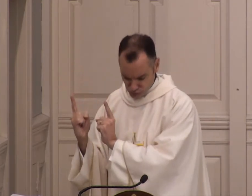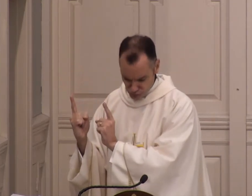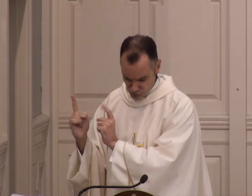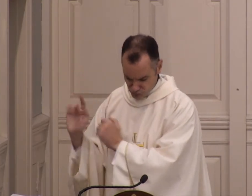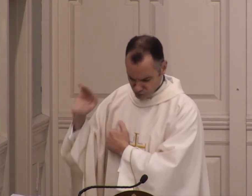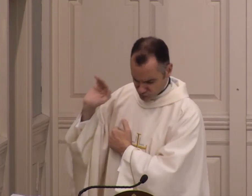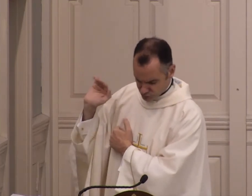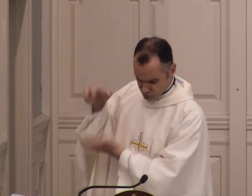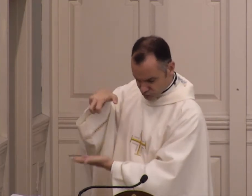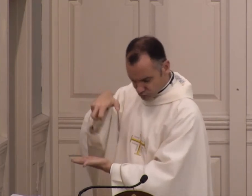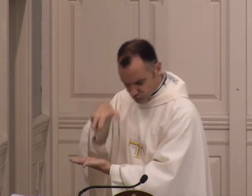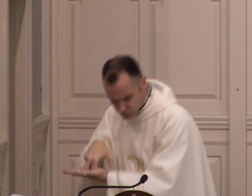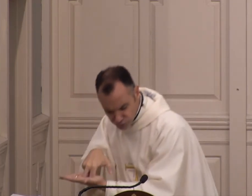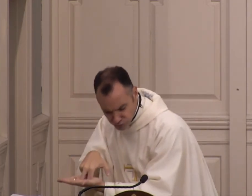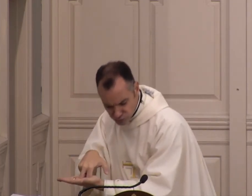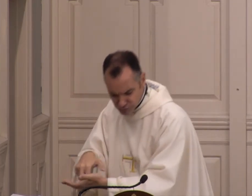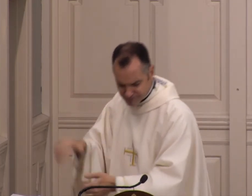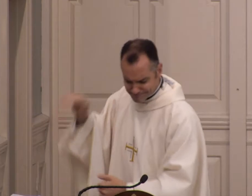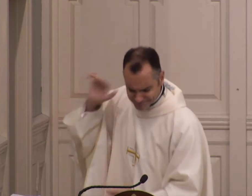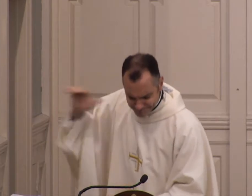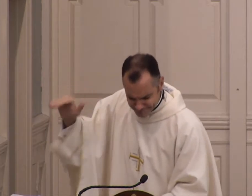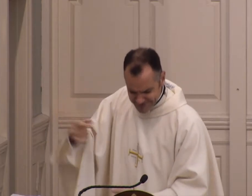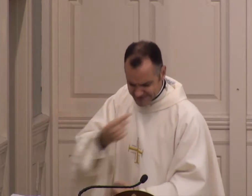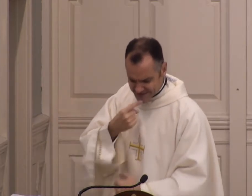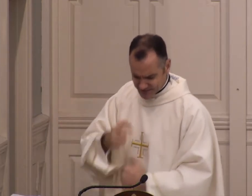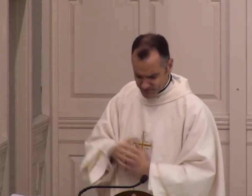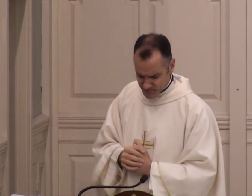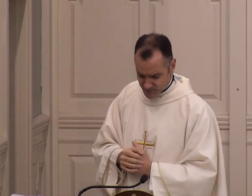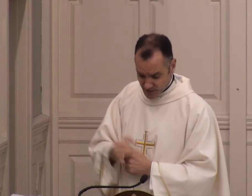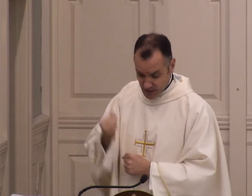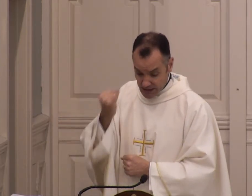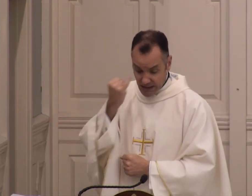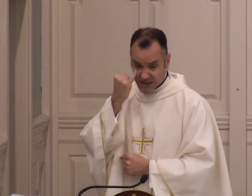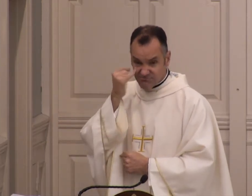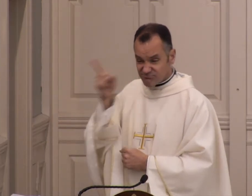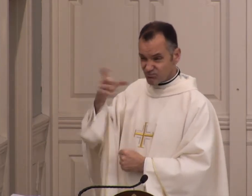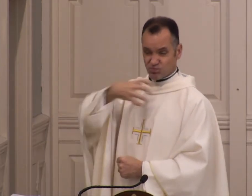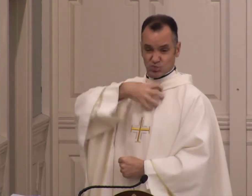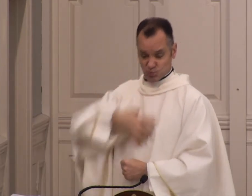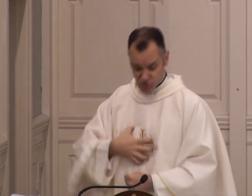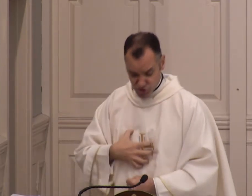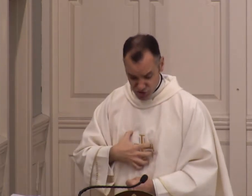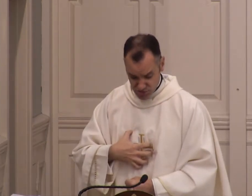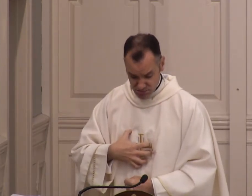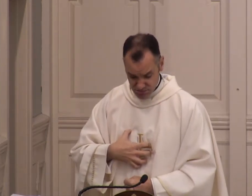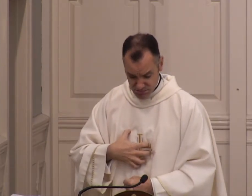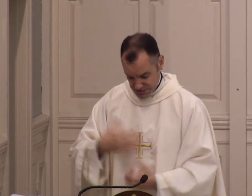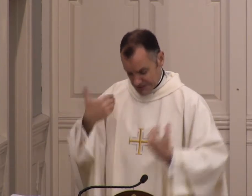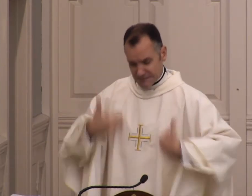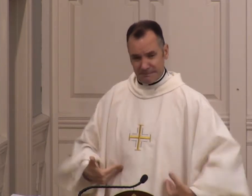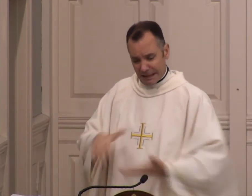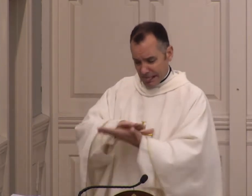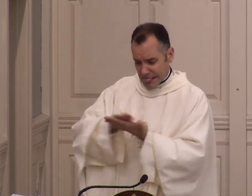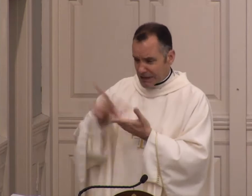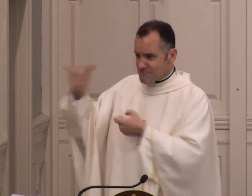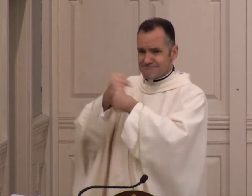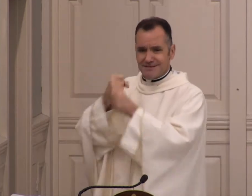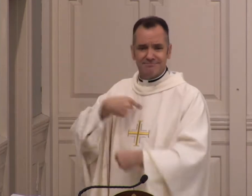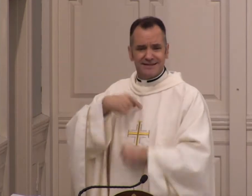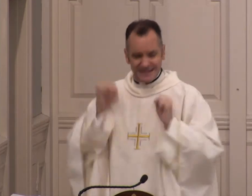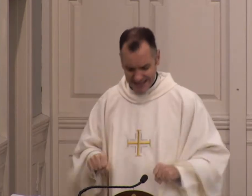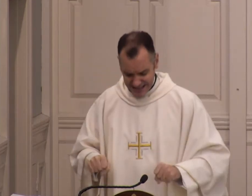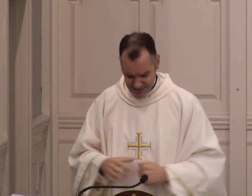A leper came to him and, kneeling down, begged him and said, "If you wish, you can make me